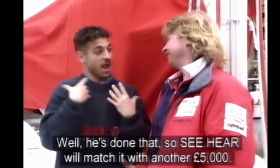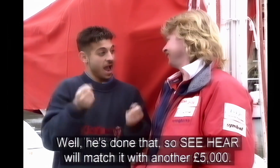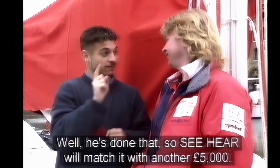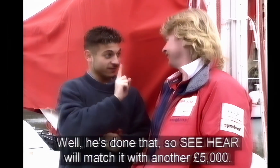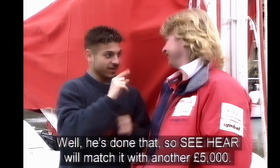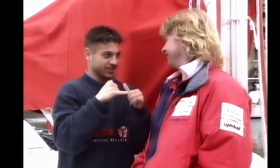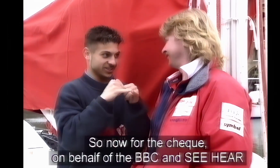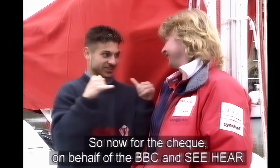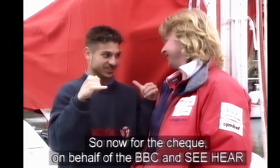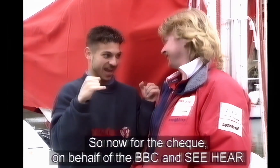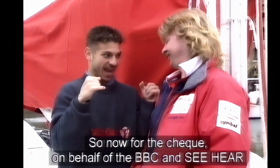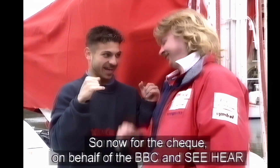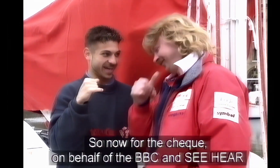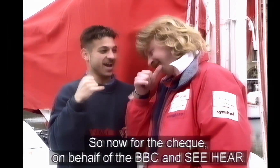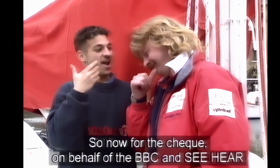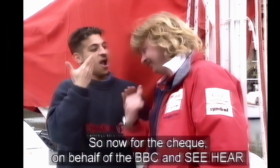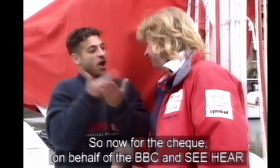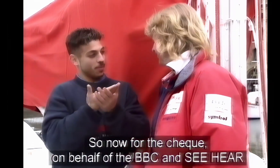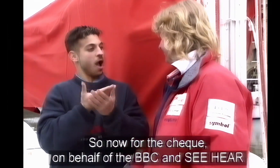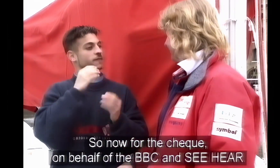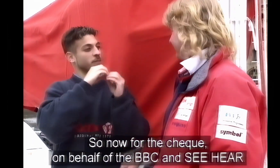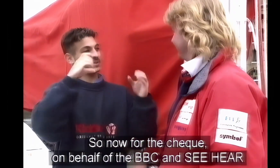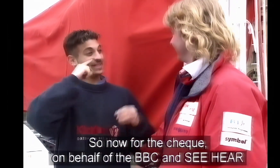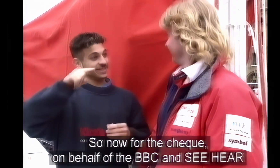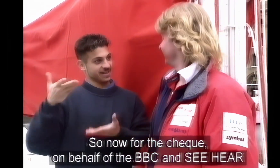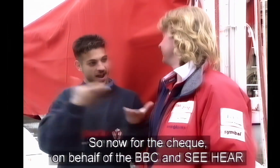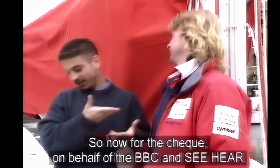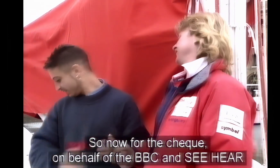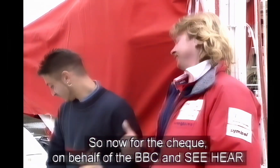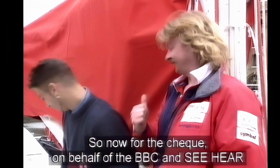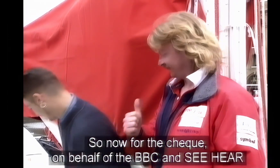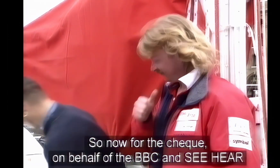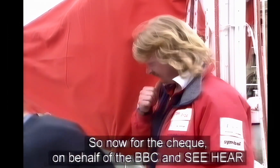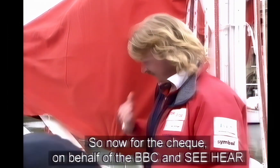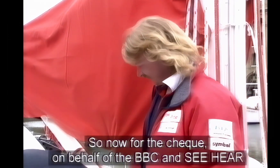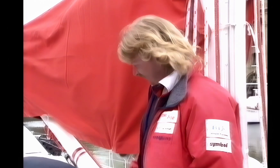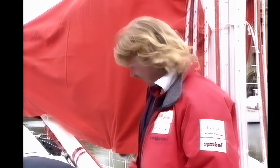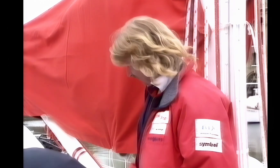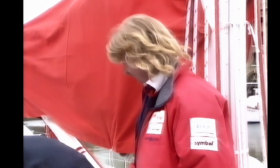with another 5,000. So now for the cheque. On behalf of the BBC and See Here.